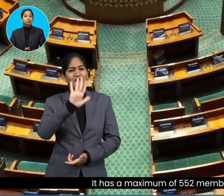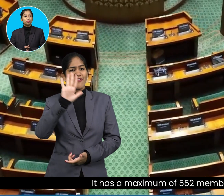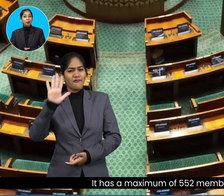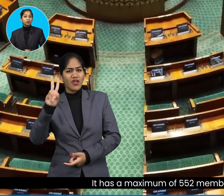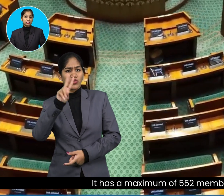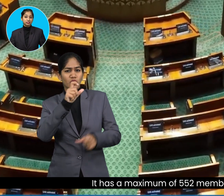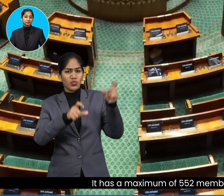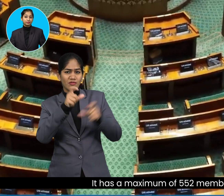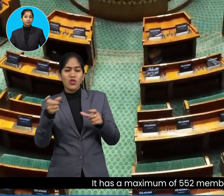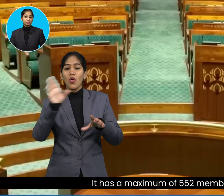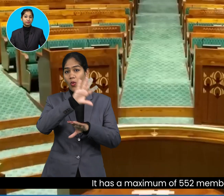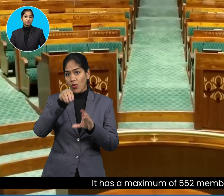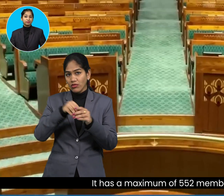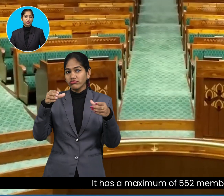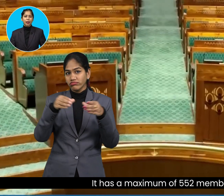552 members